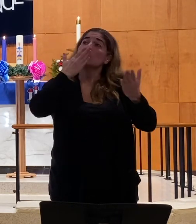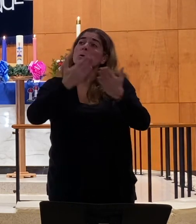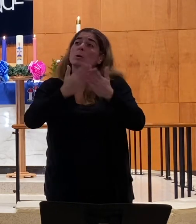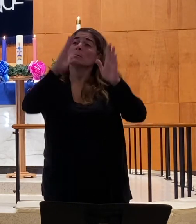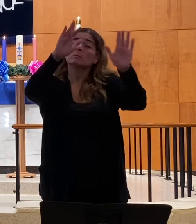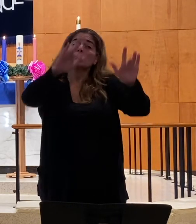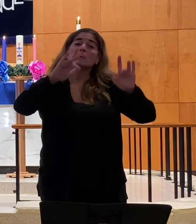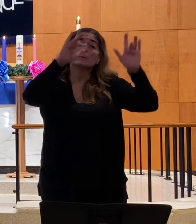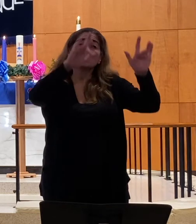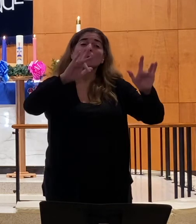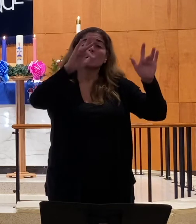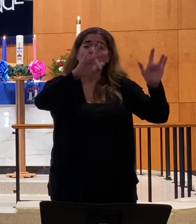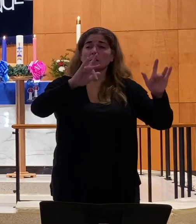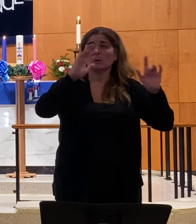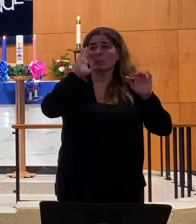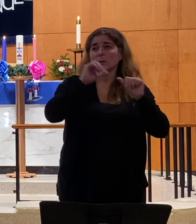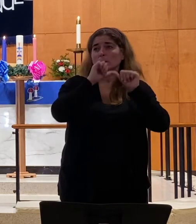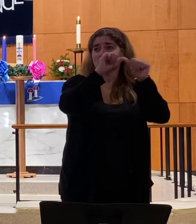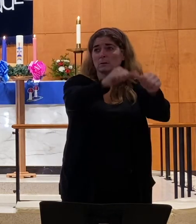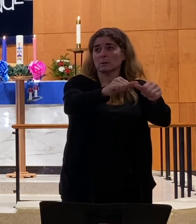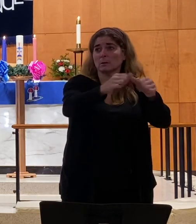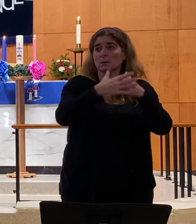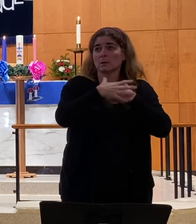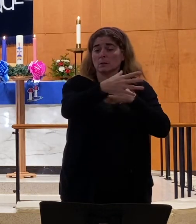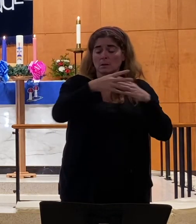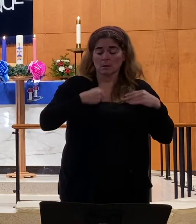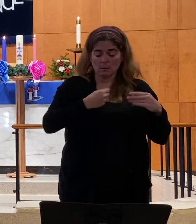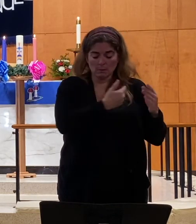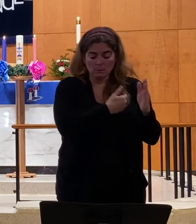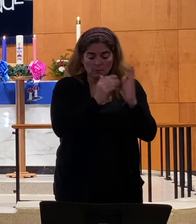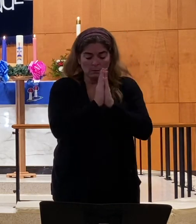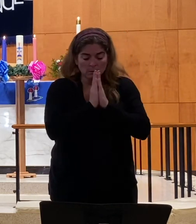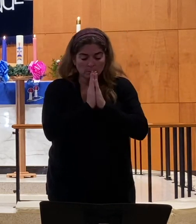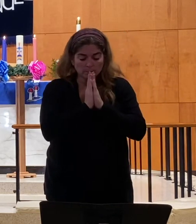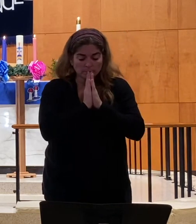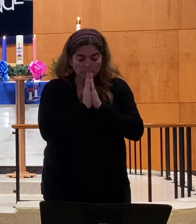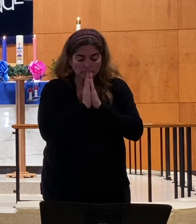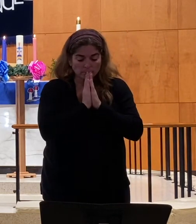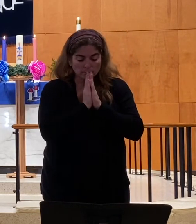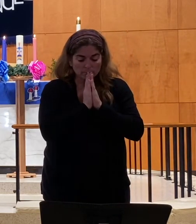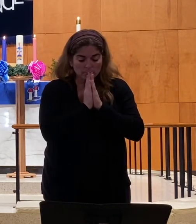is revealed through their actions. God of hopefulness.